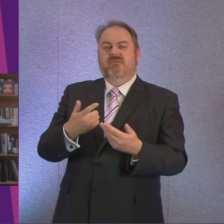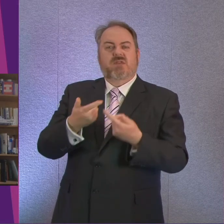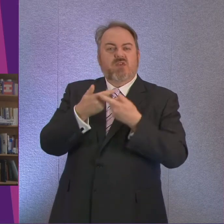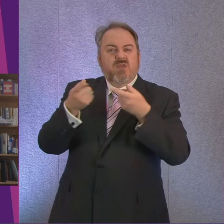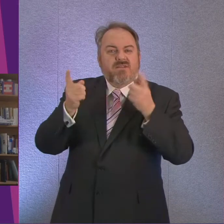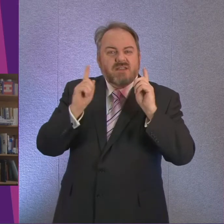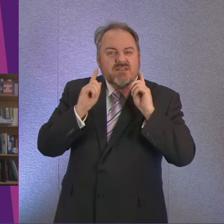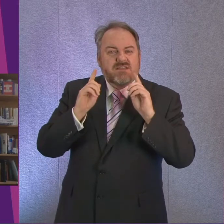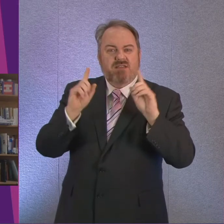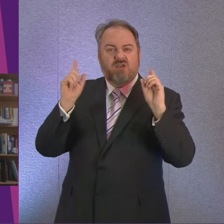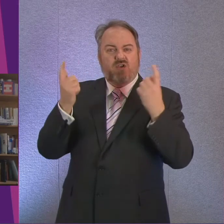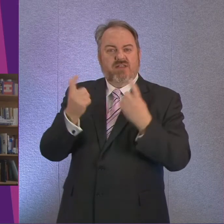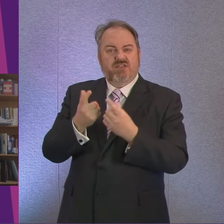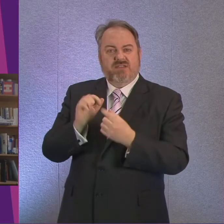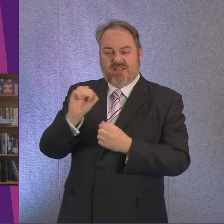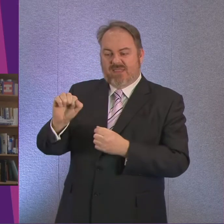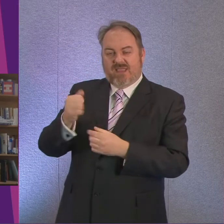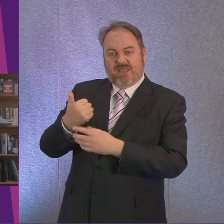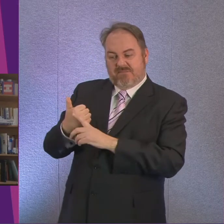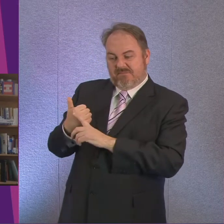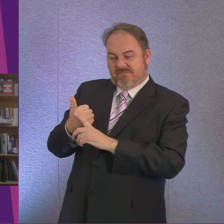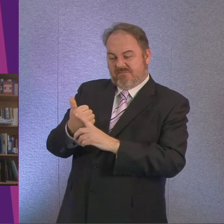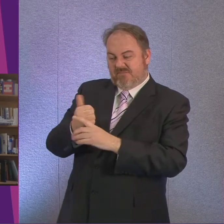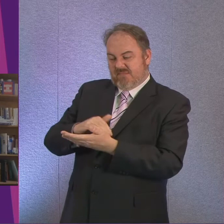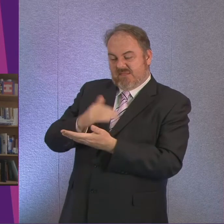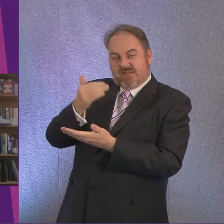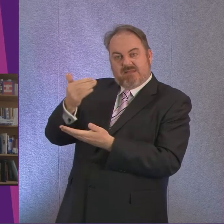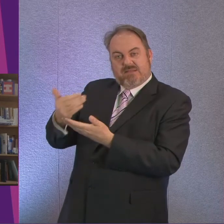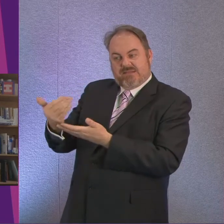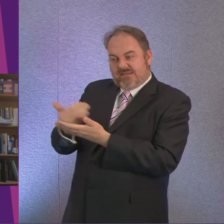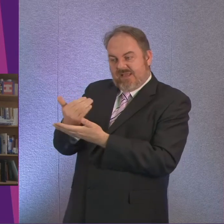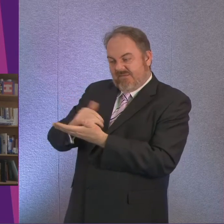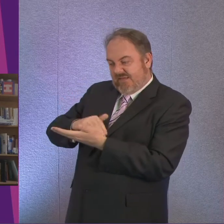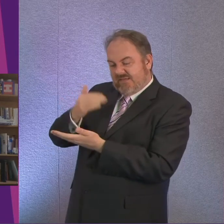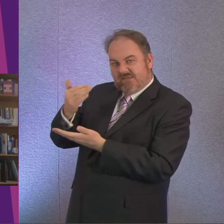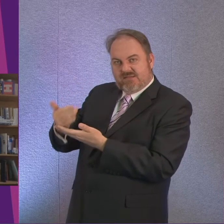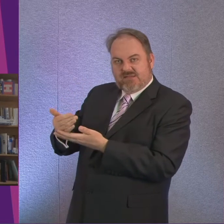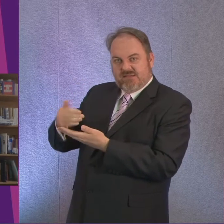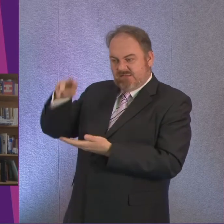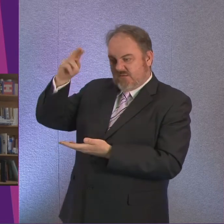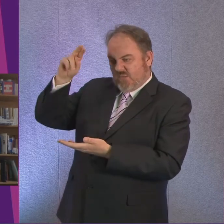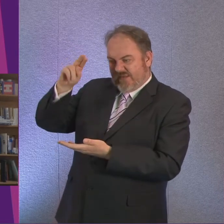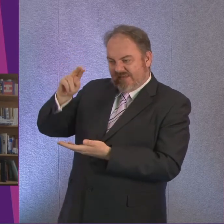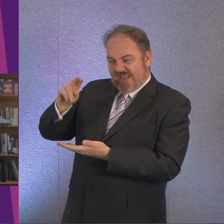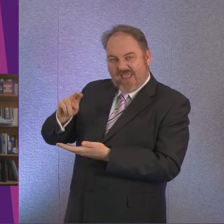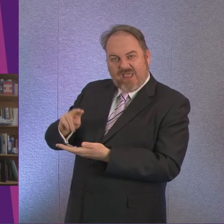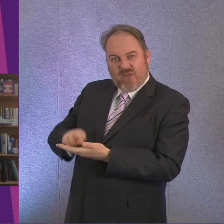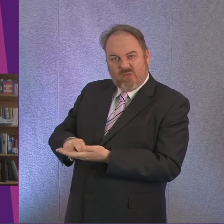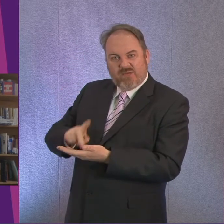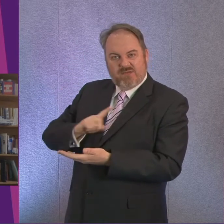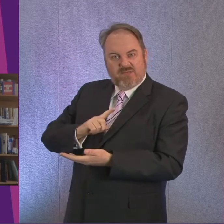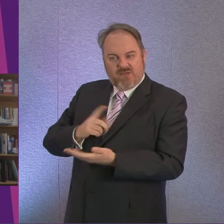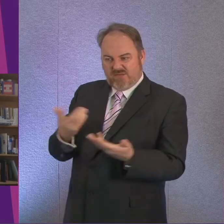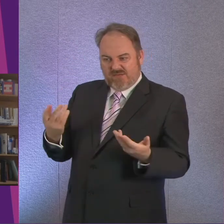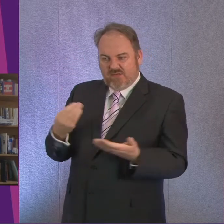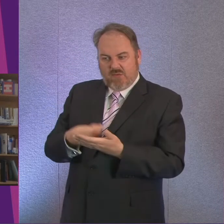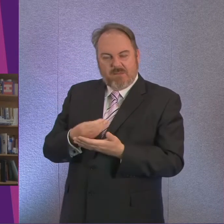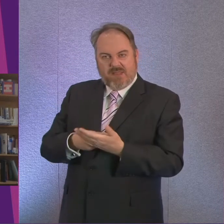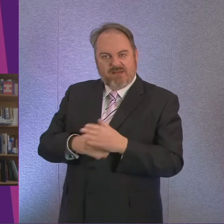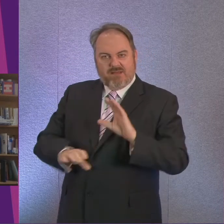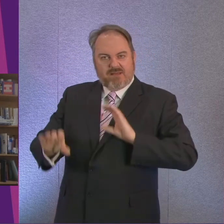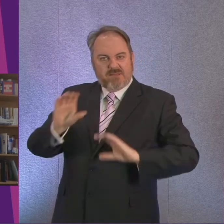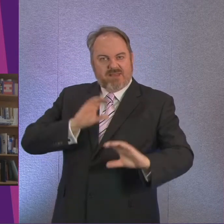significantly less than their annual fee income. So does the Minister for Higher Education agree with me that there's a very real risk that